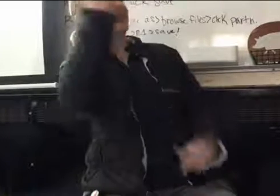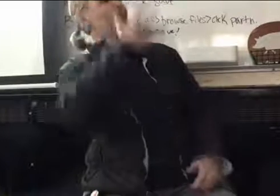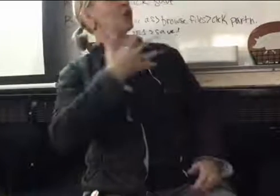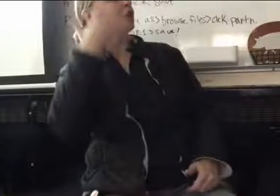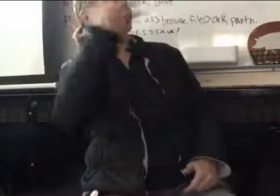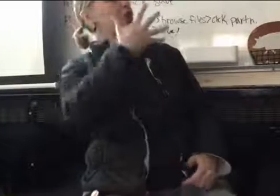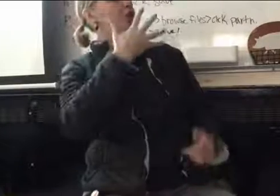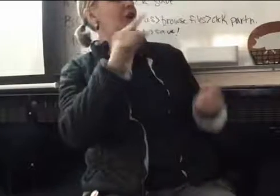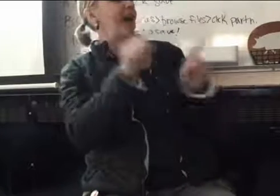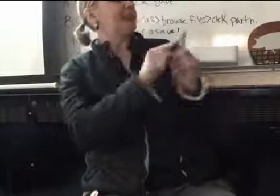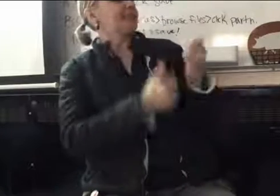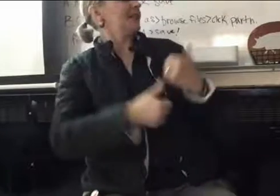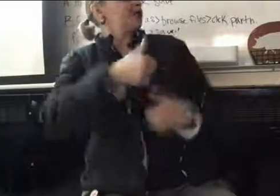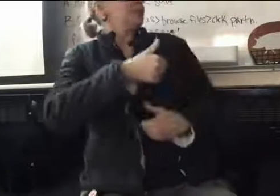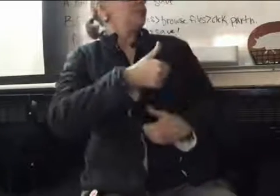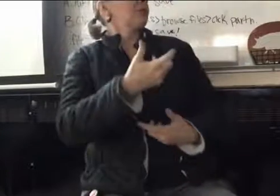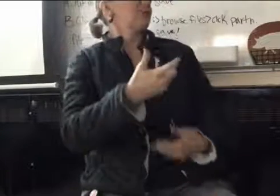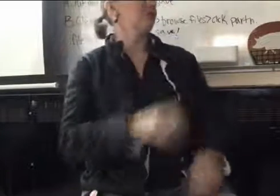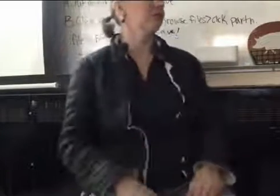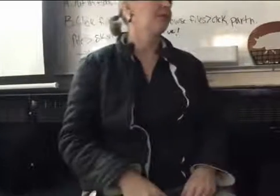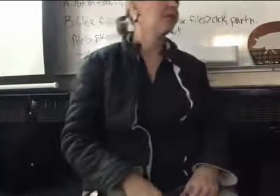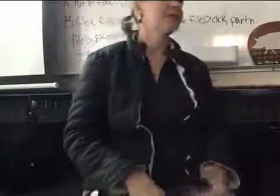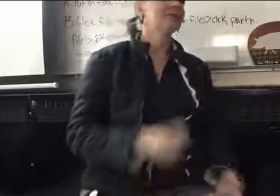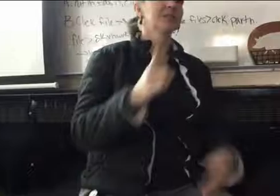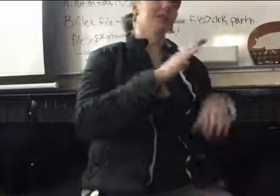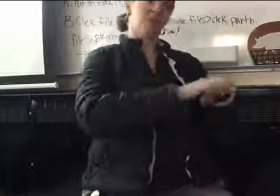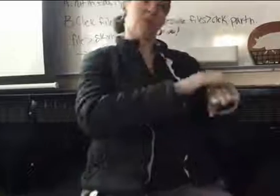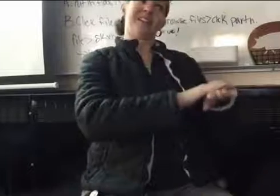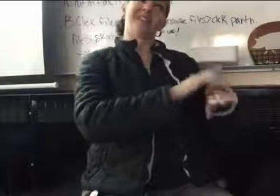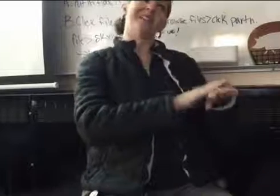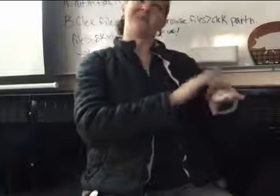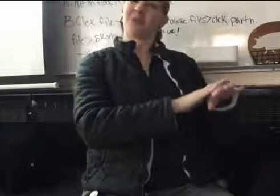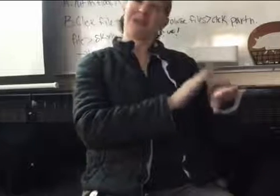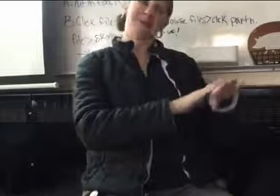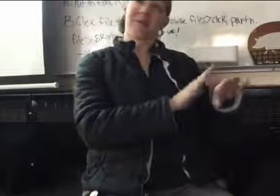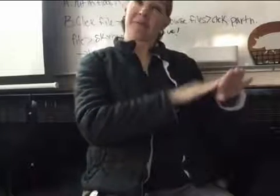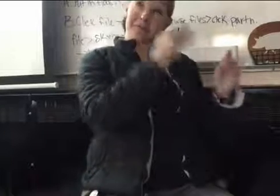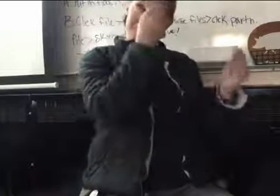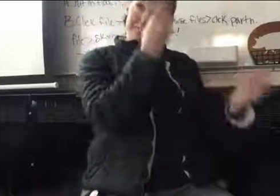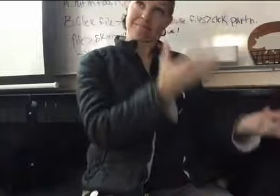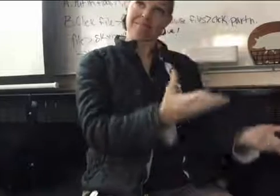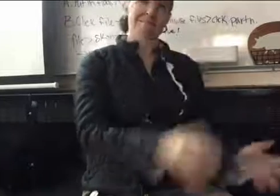in terms of fighting into this battle? So again, here's your warning. Warning, warning.